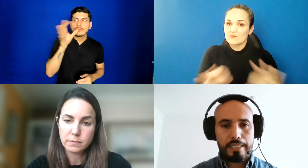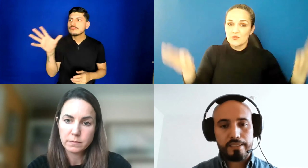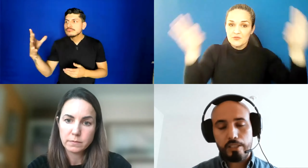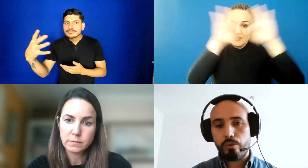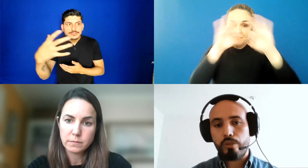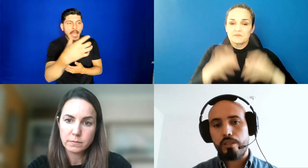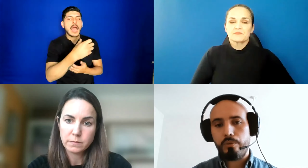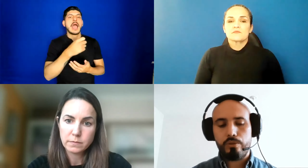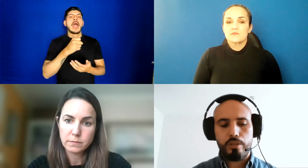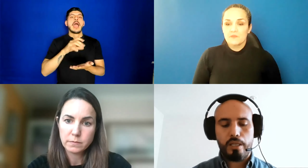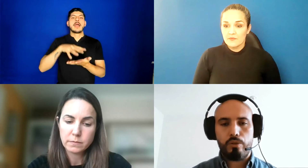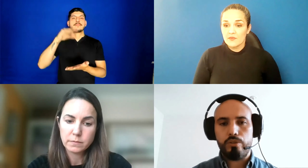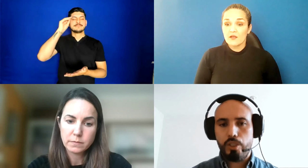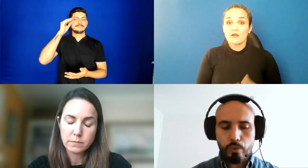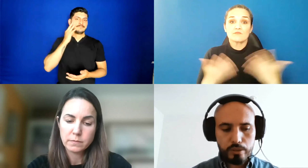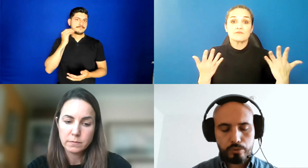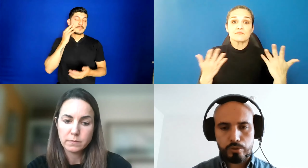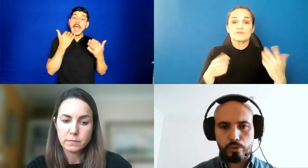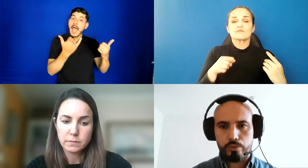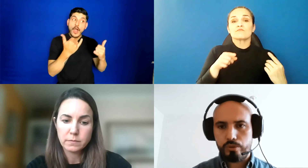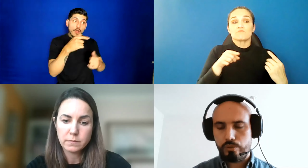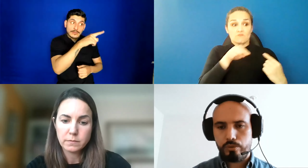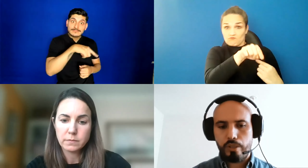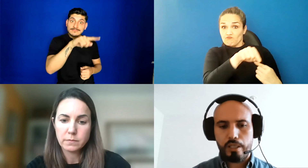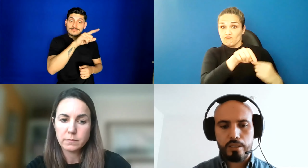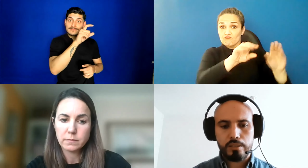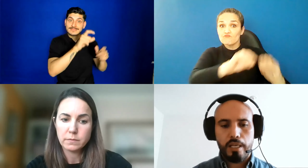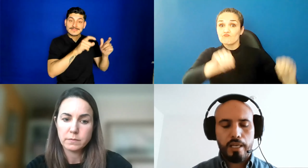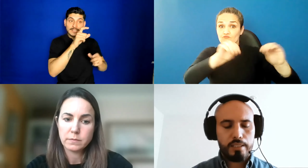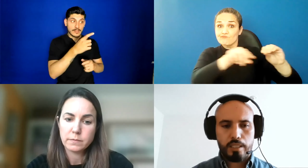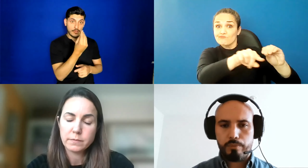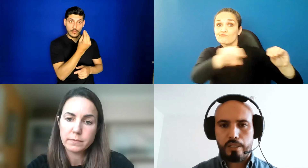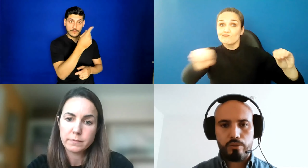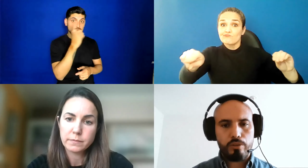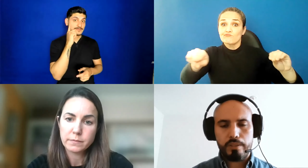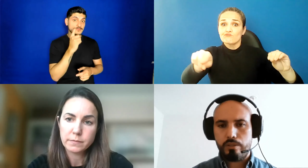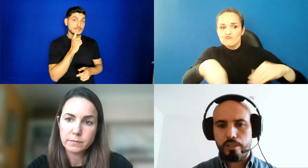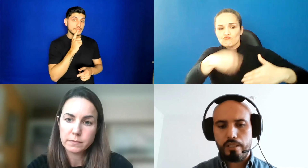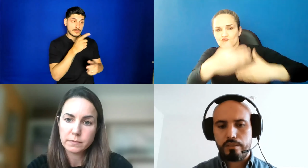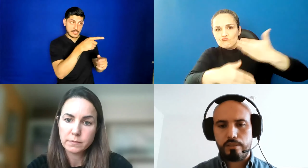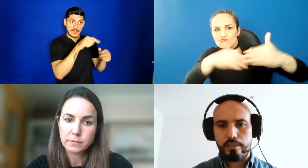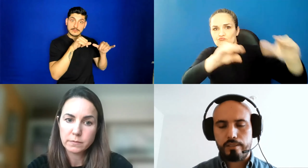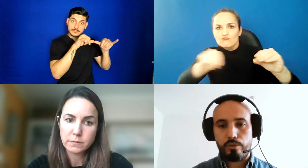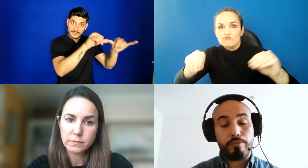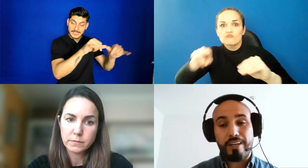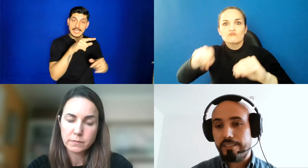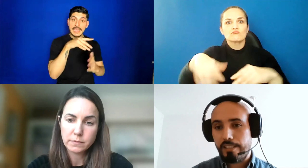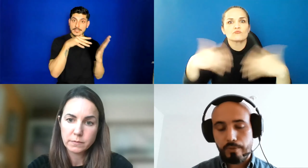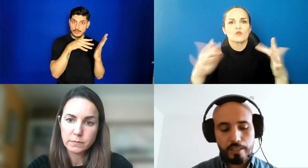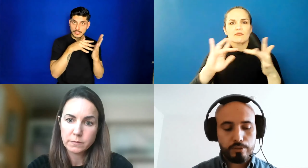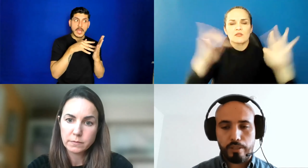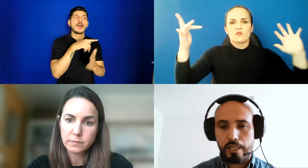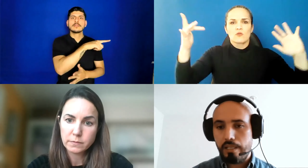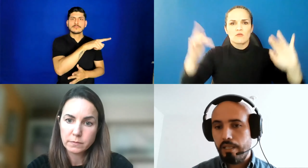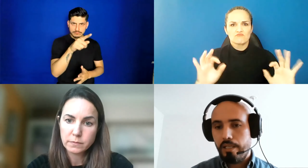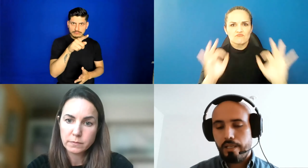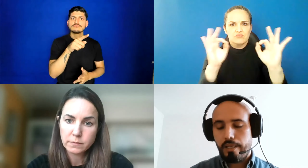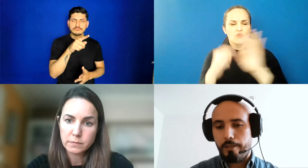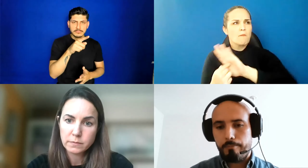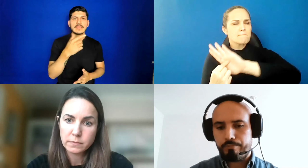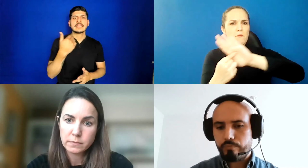projects. Today, the educational center where these children continue are following up on their